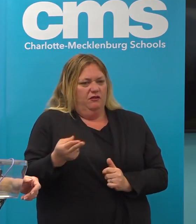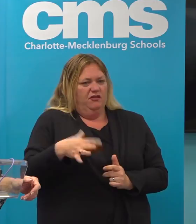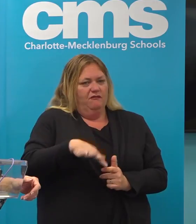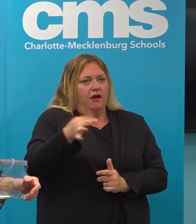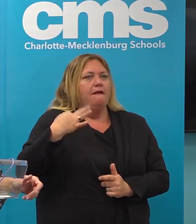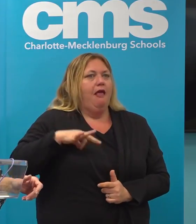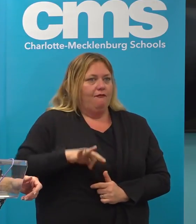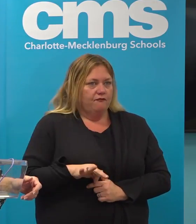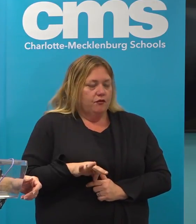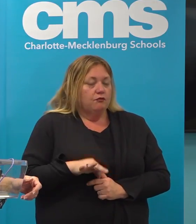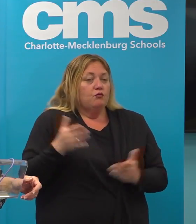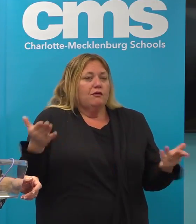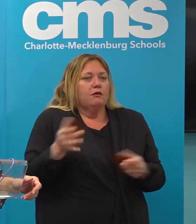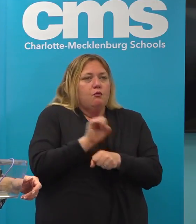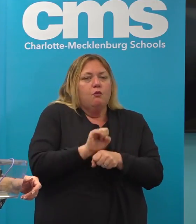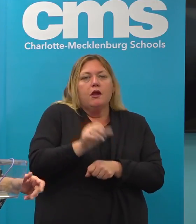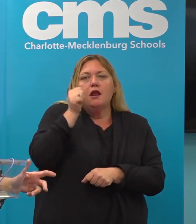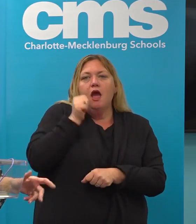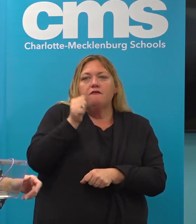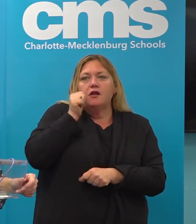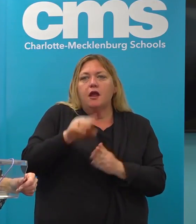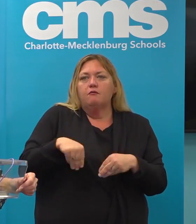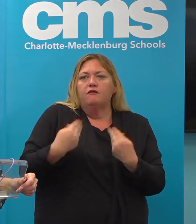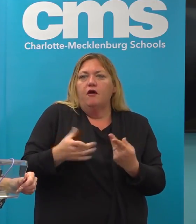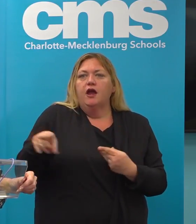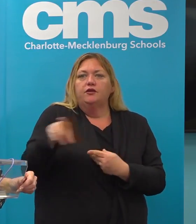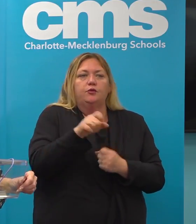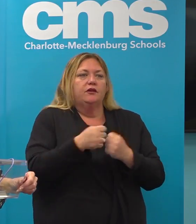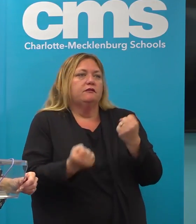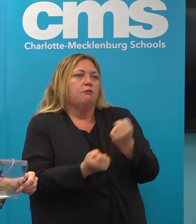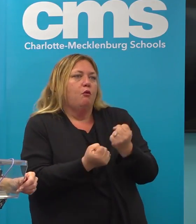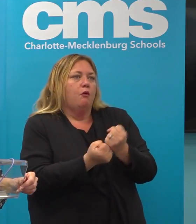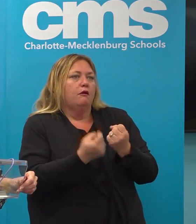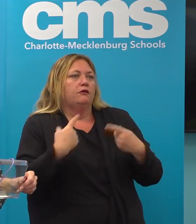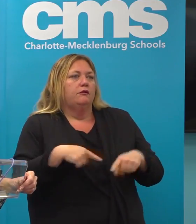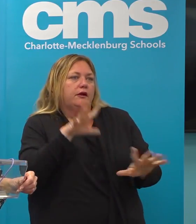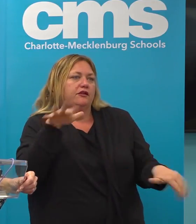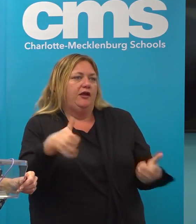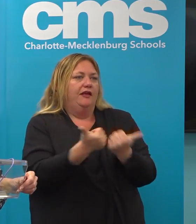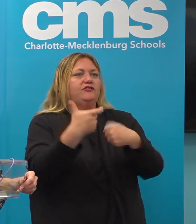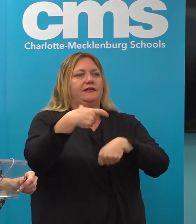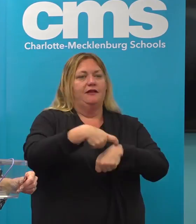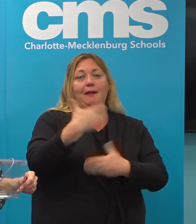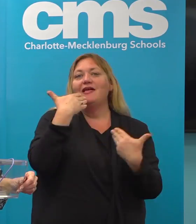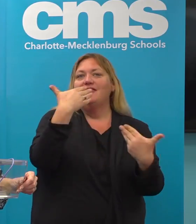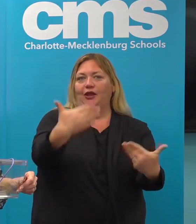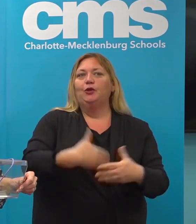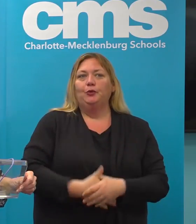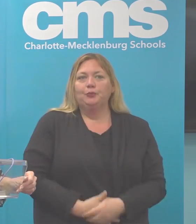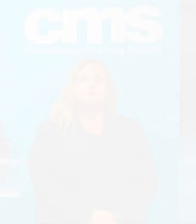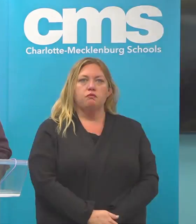we are here working every day to provide you with the support you need during this challenging time. Thank you.